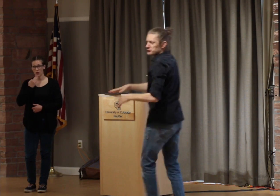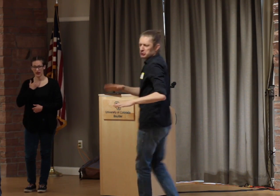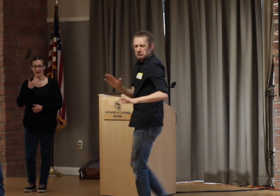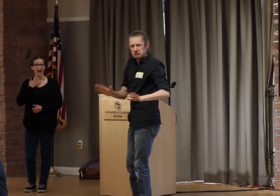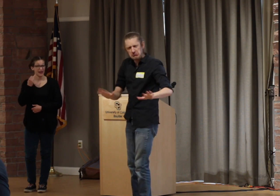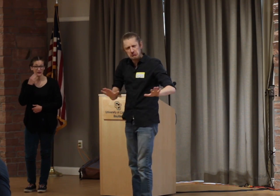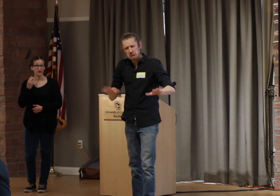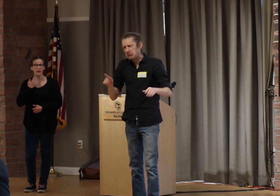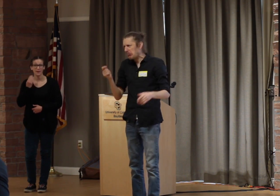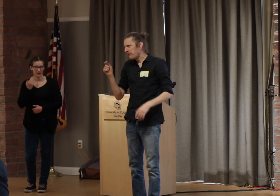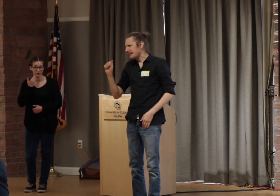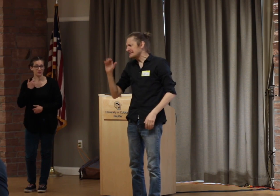that is not okay.